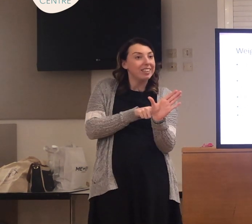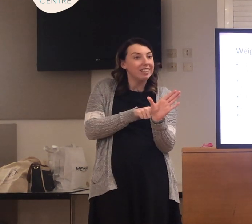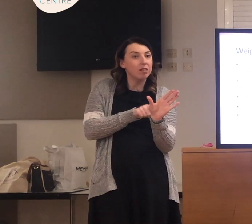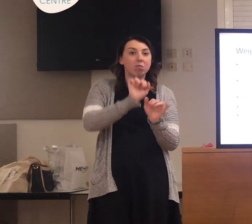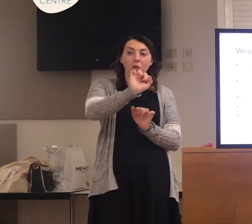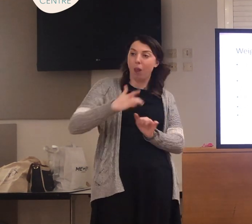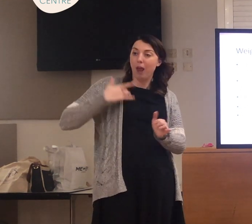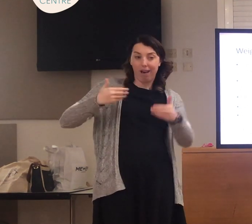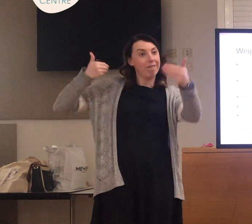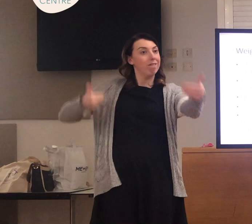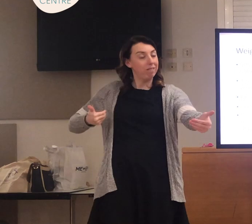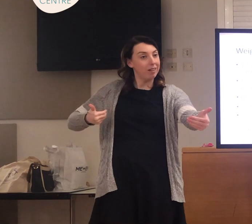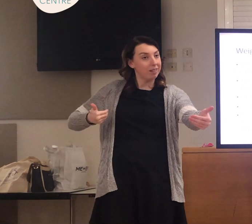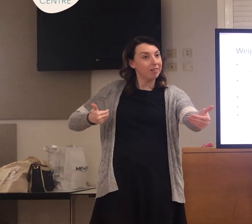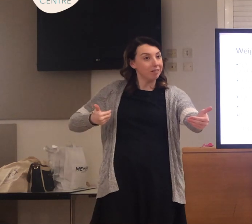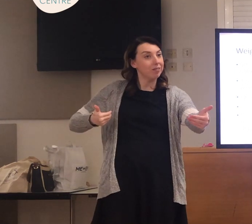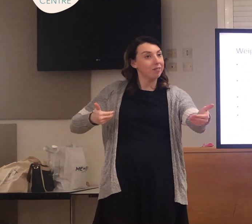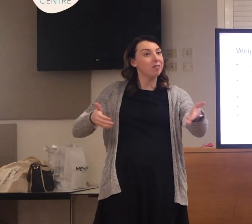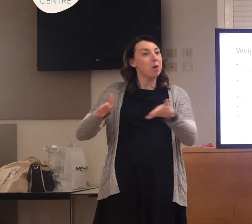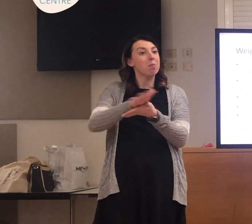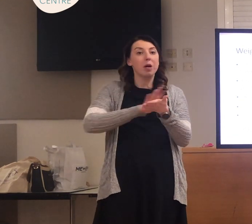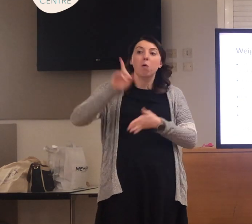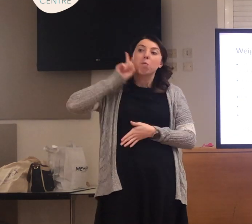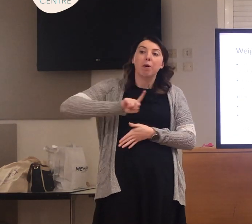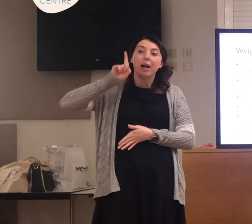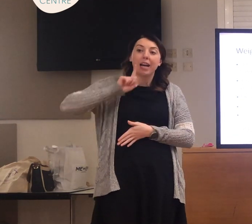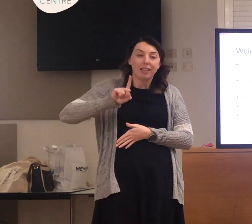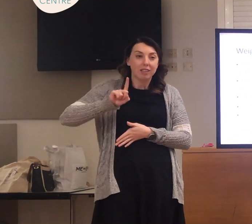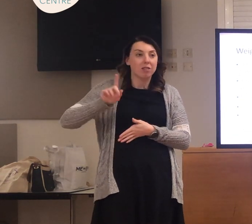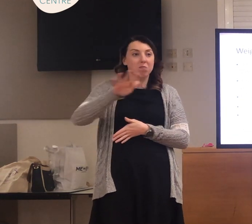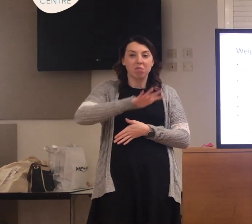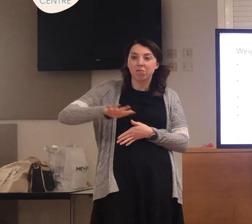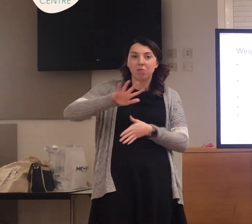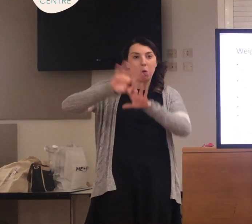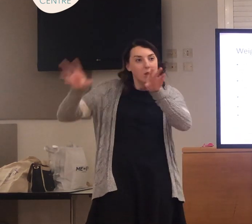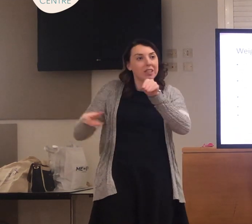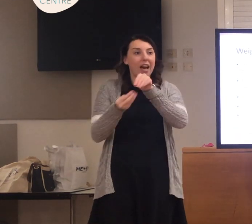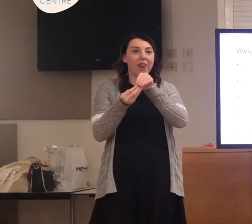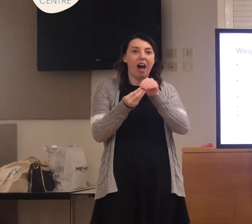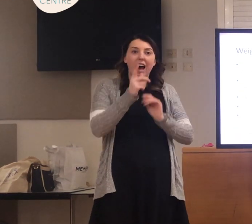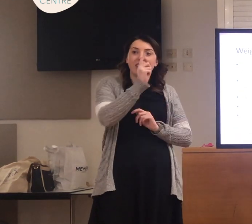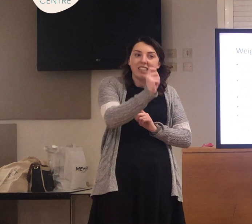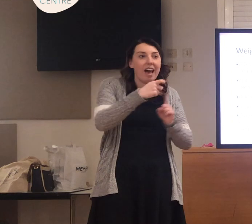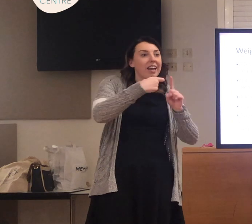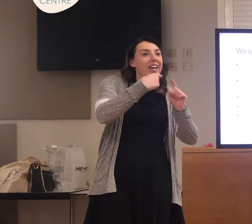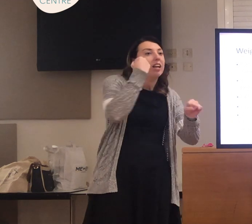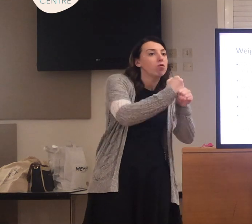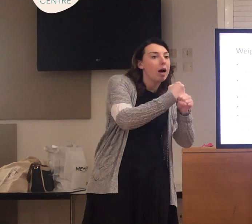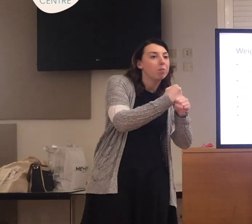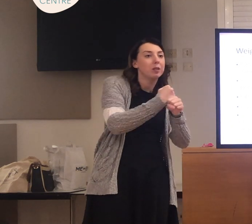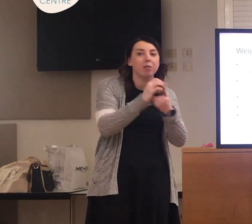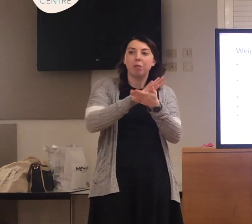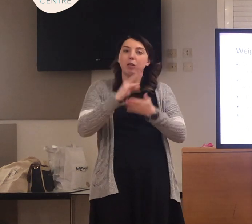life, it's not unusual for a woman to gain 10 kilos, 21